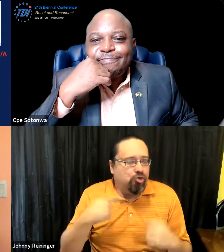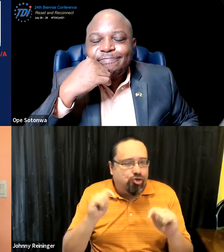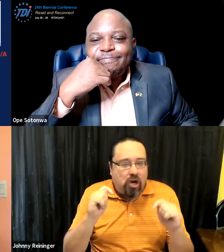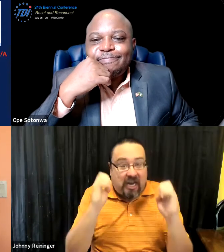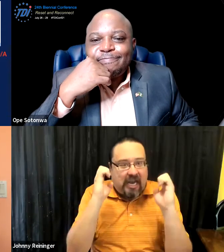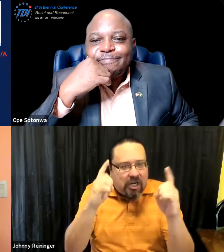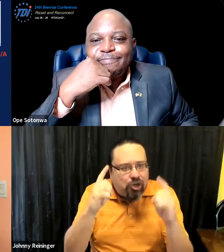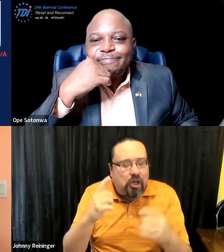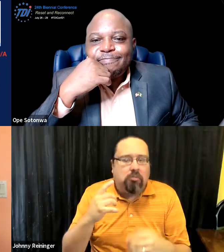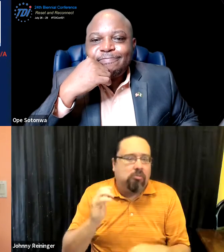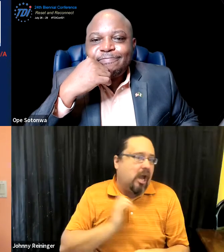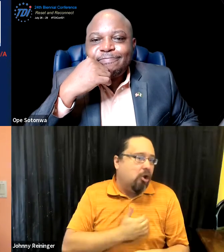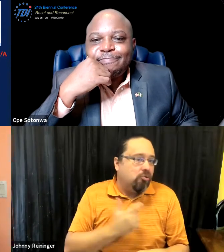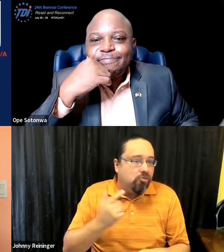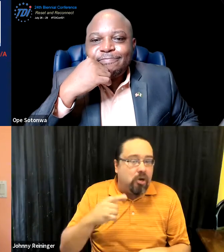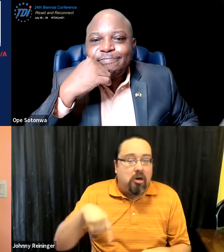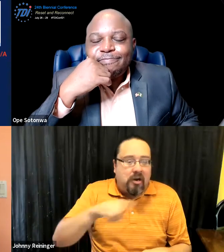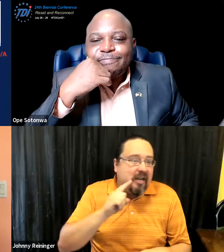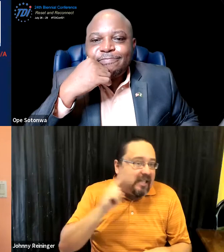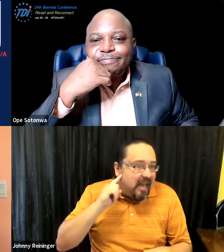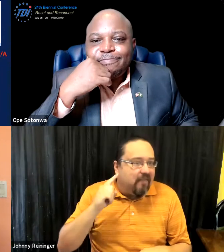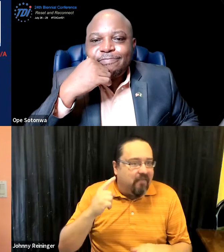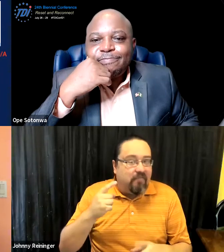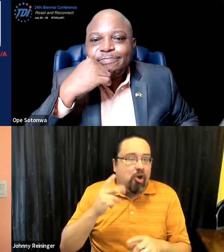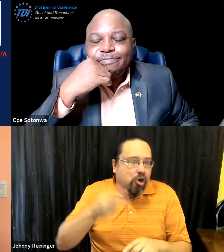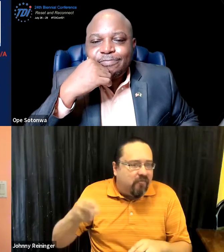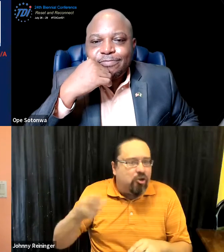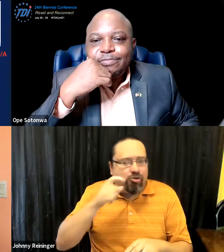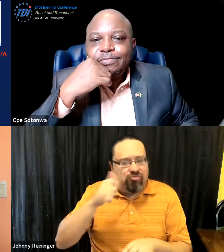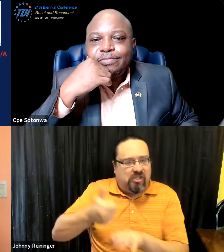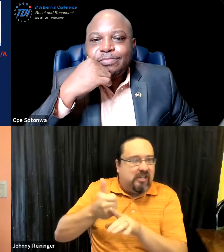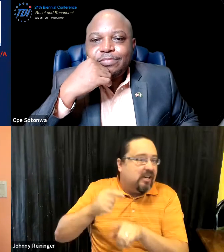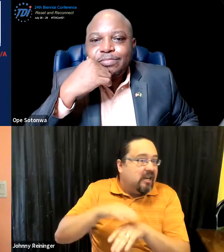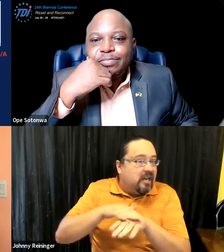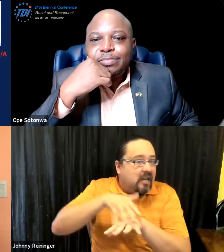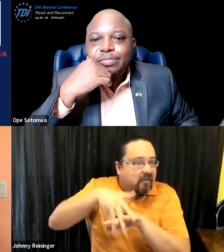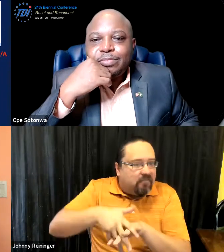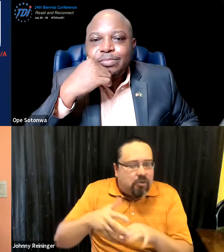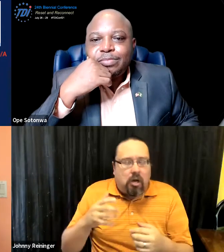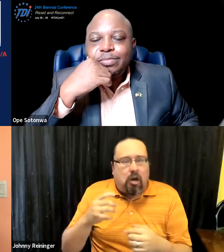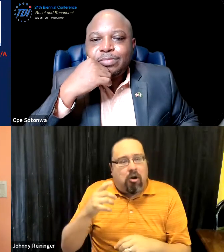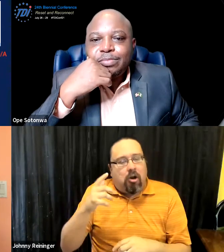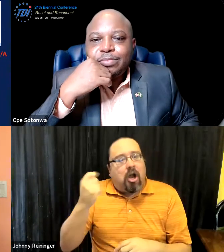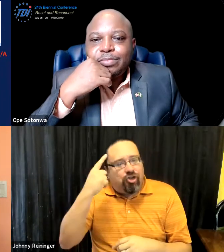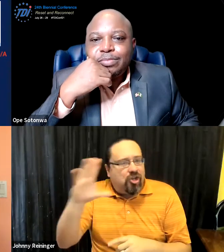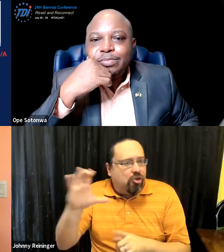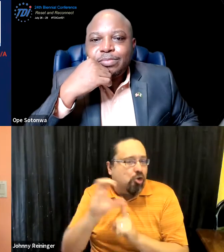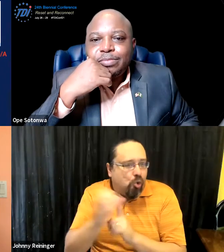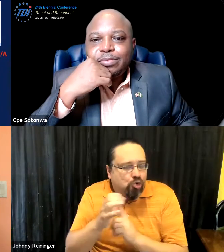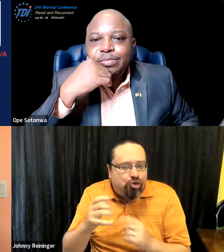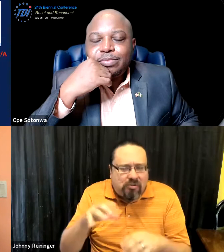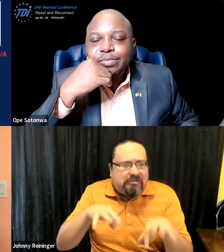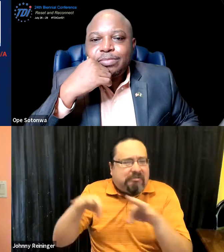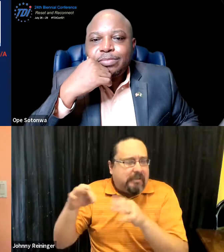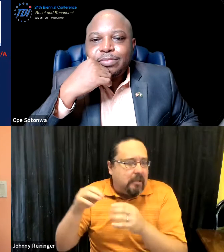different things. So the idea is that we need to educate the community on what